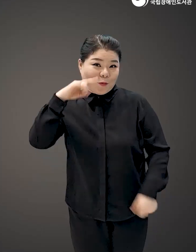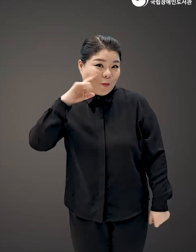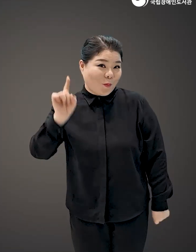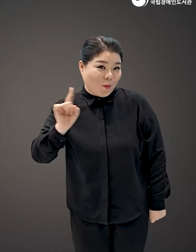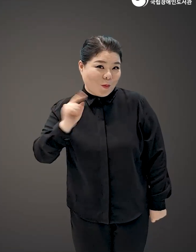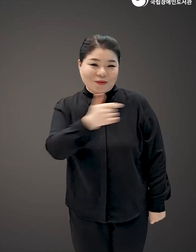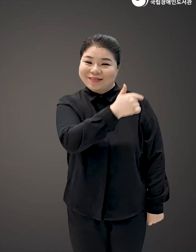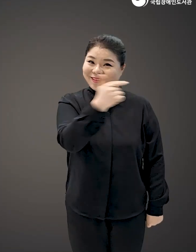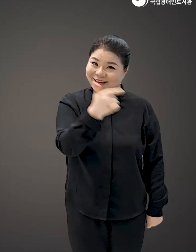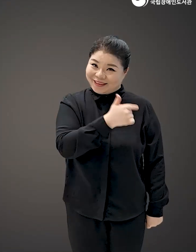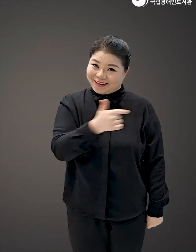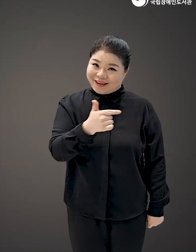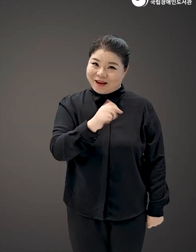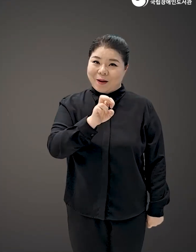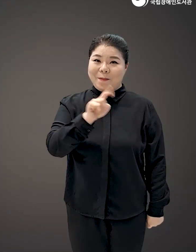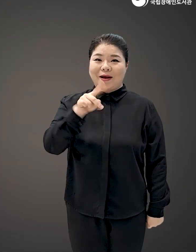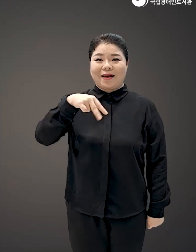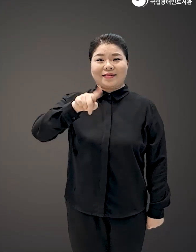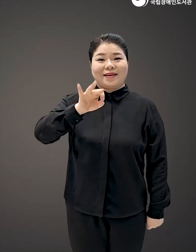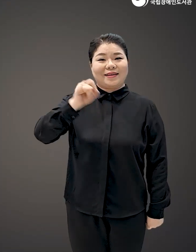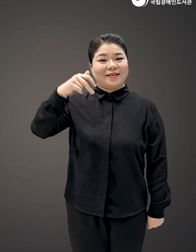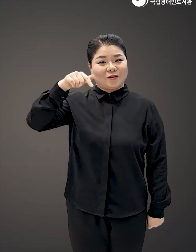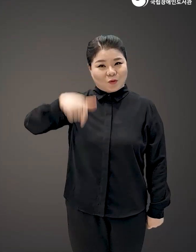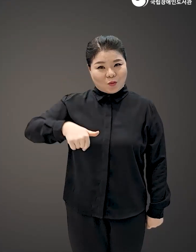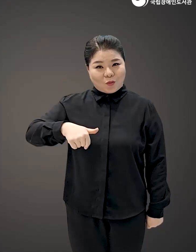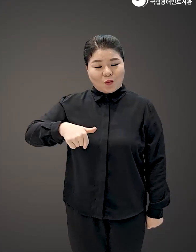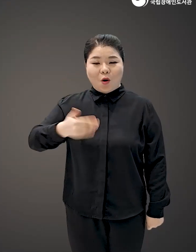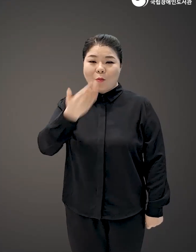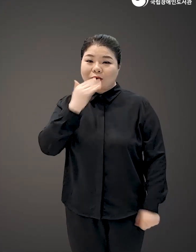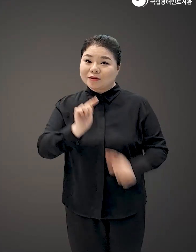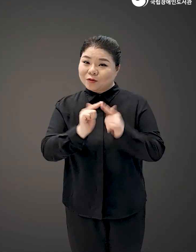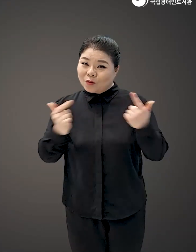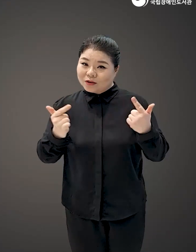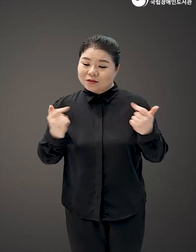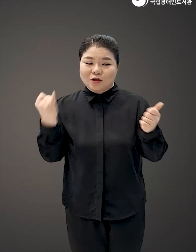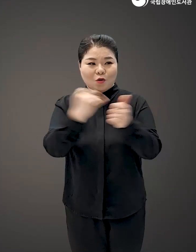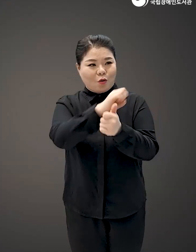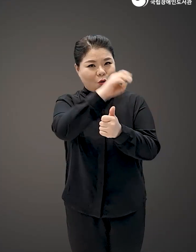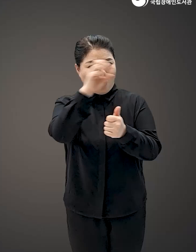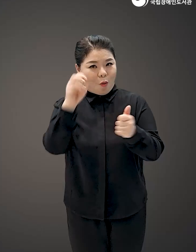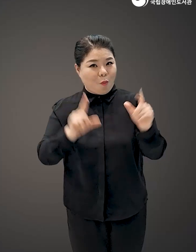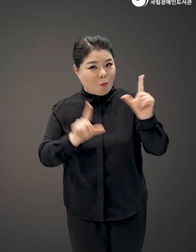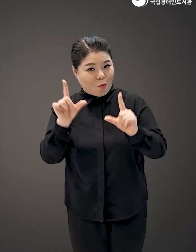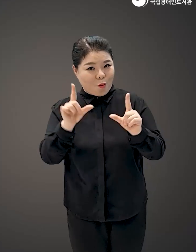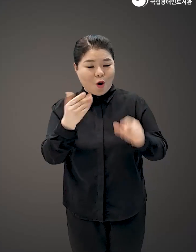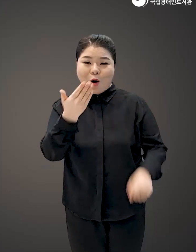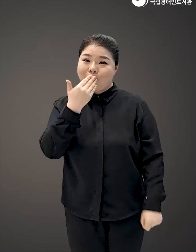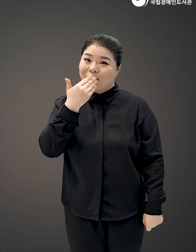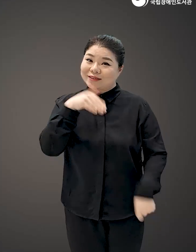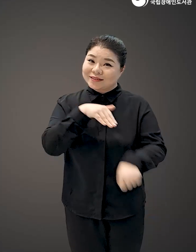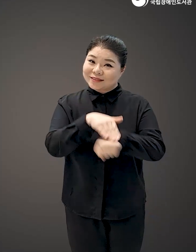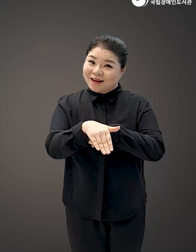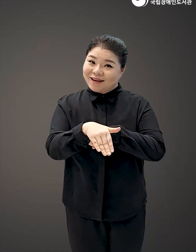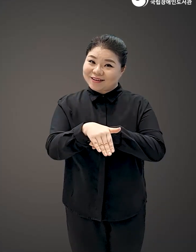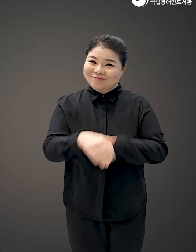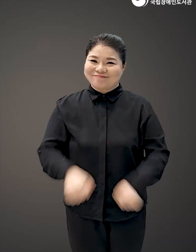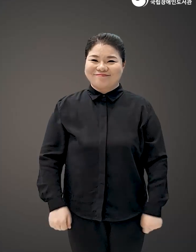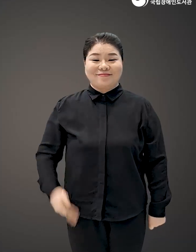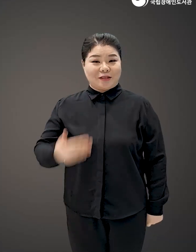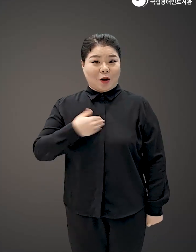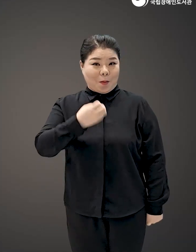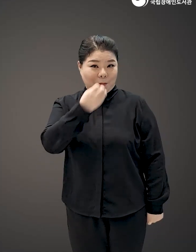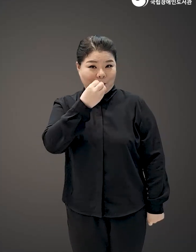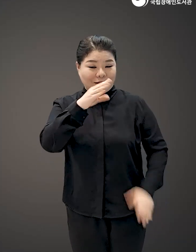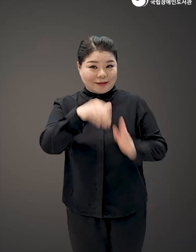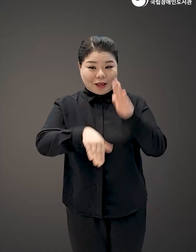Tanzania, Maasai, food, weddings, how we eat, do you know we use